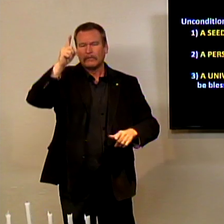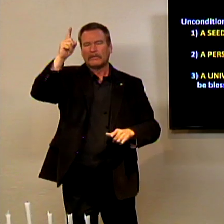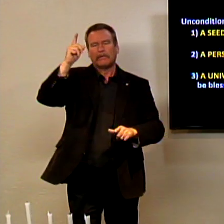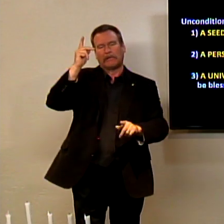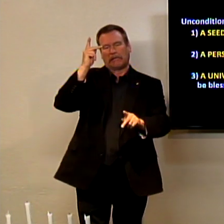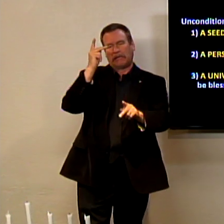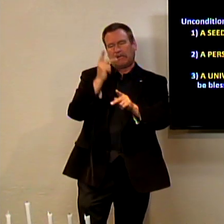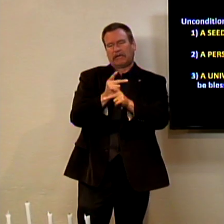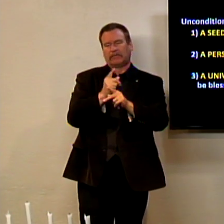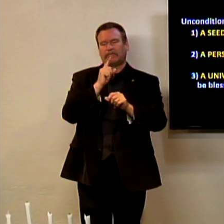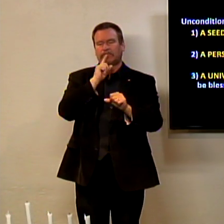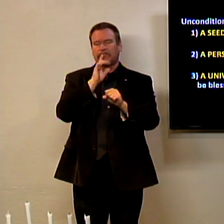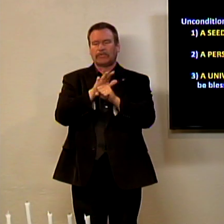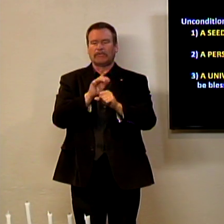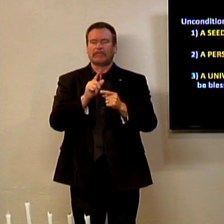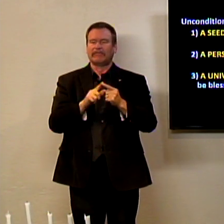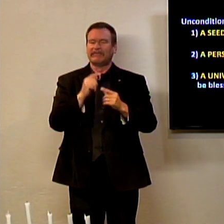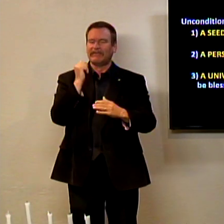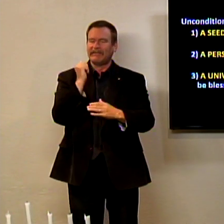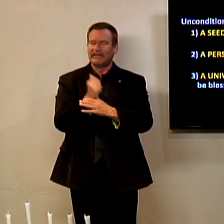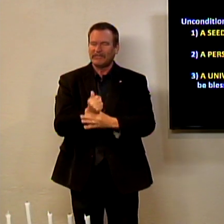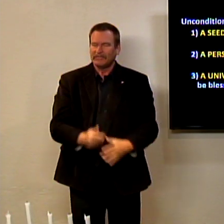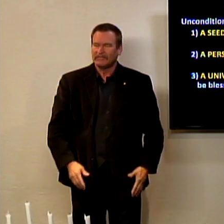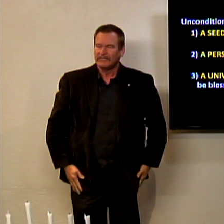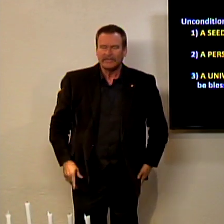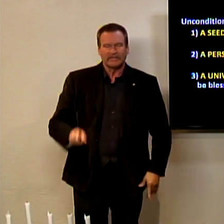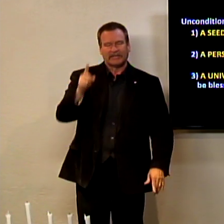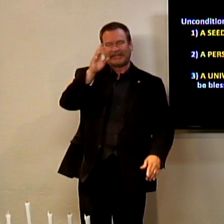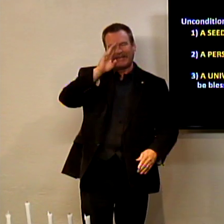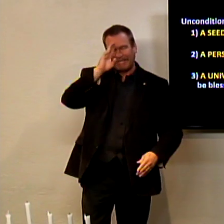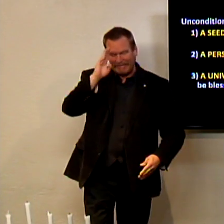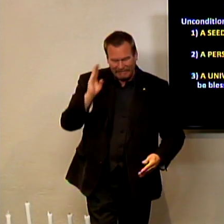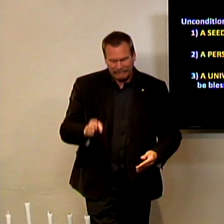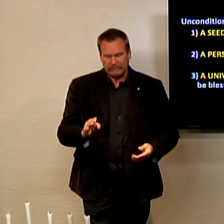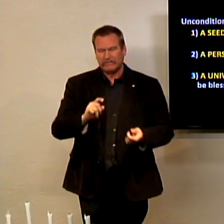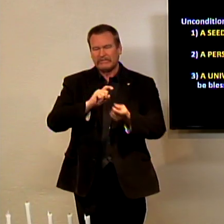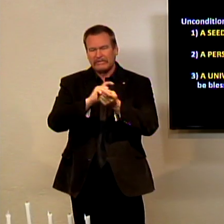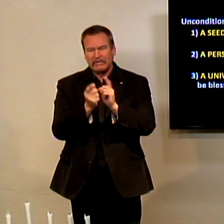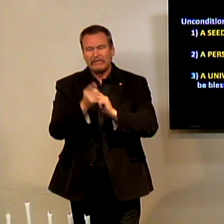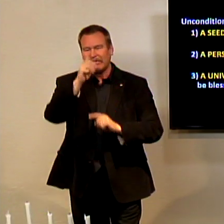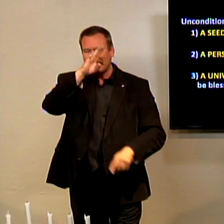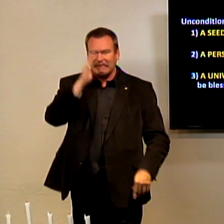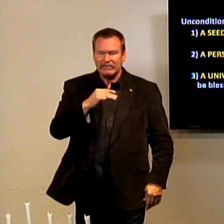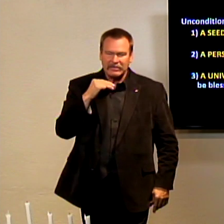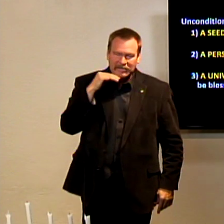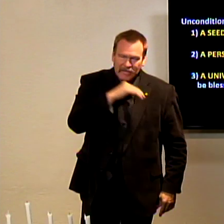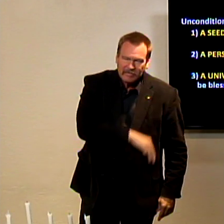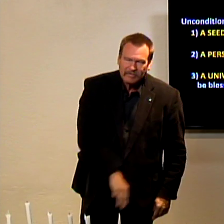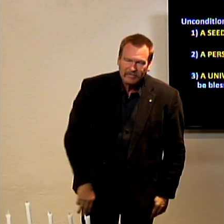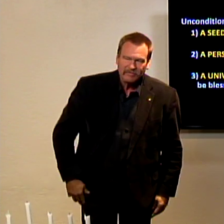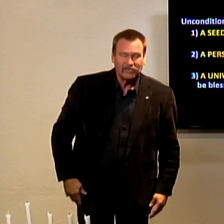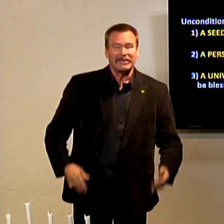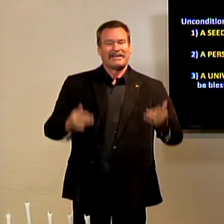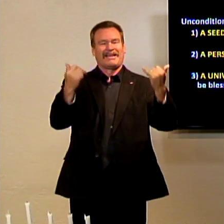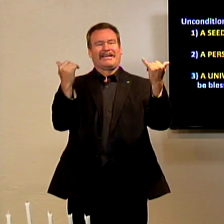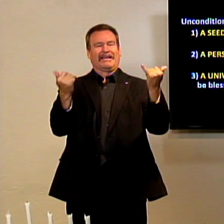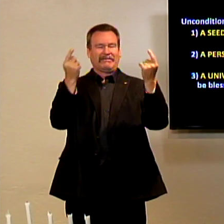land as well. God kept his promises. He kept his promise to Abraham. It never wavered. He never